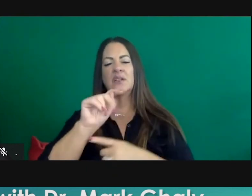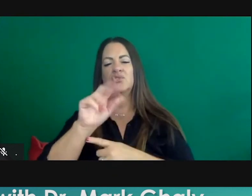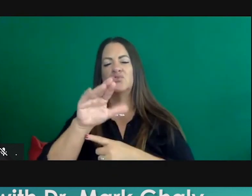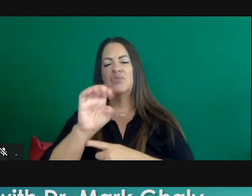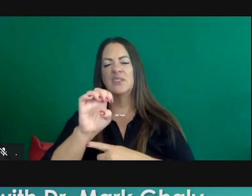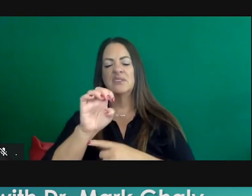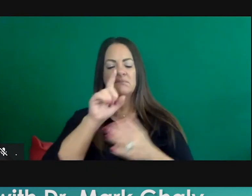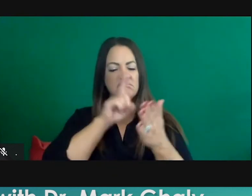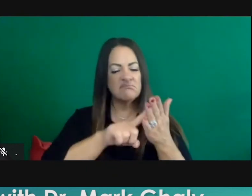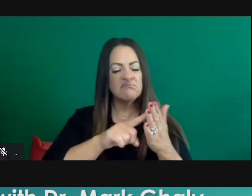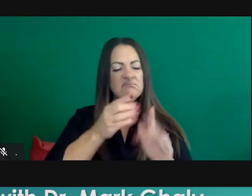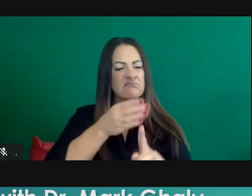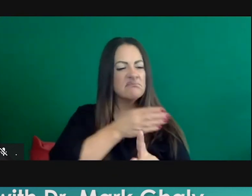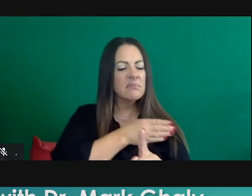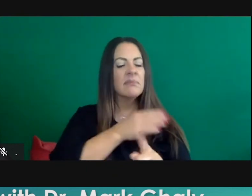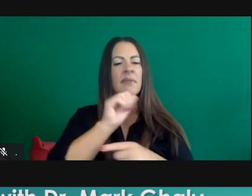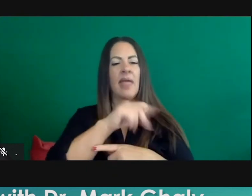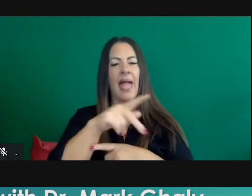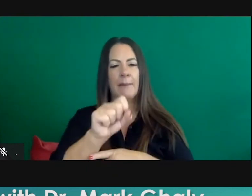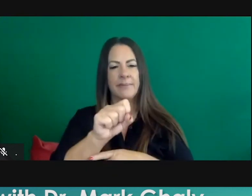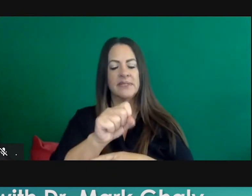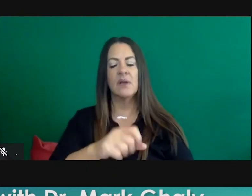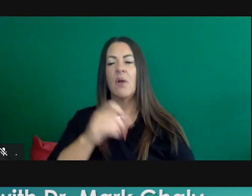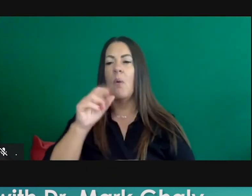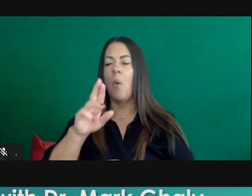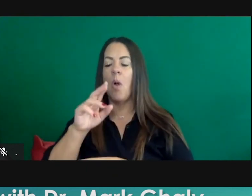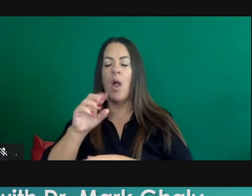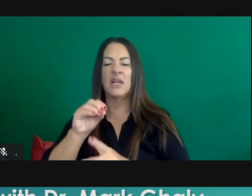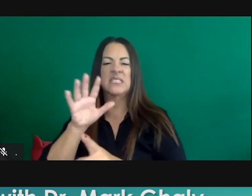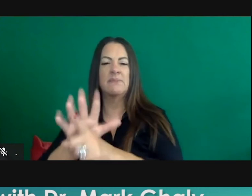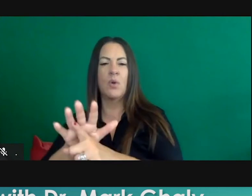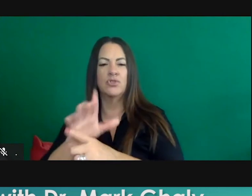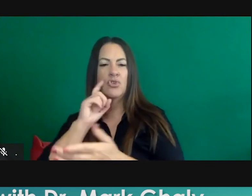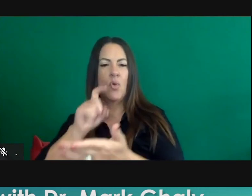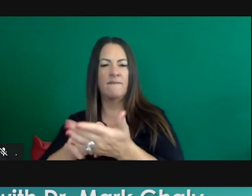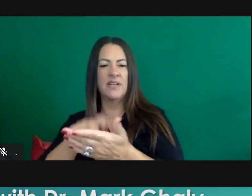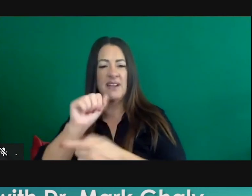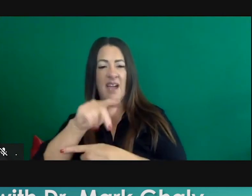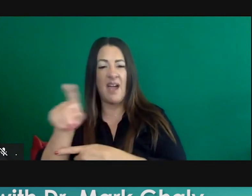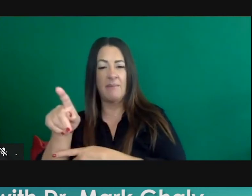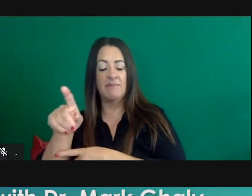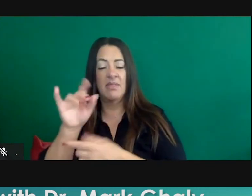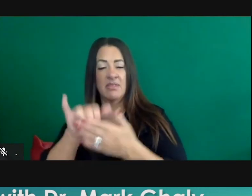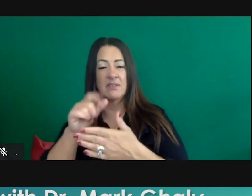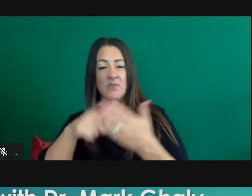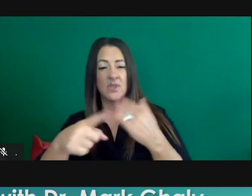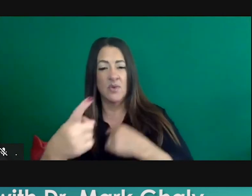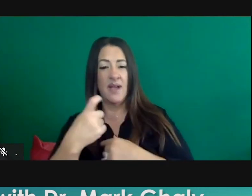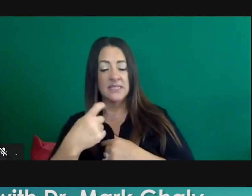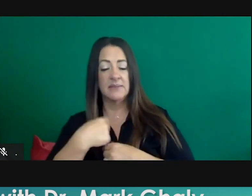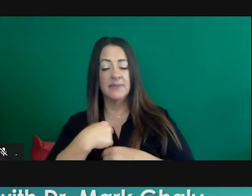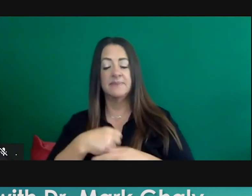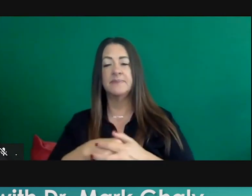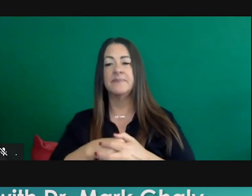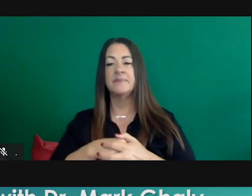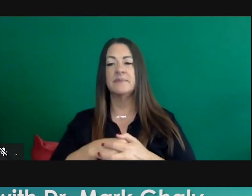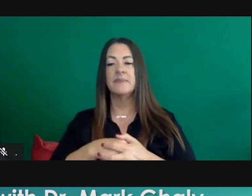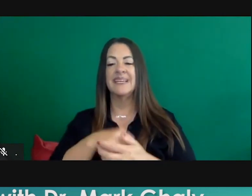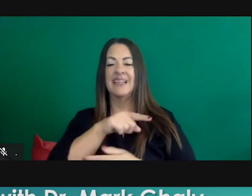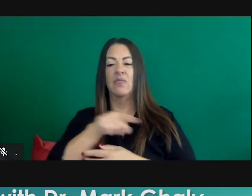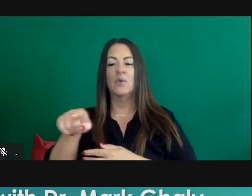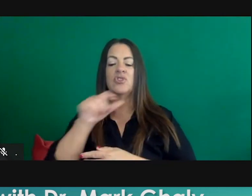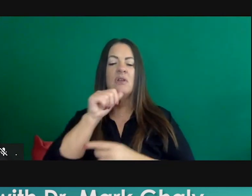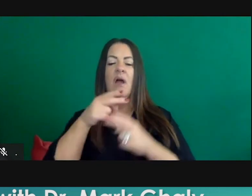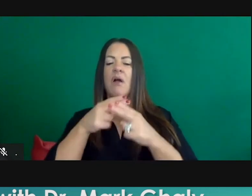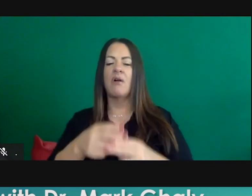called them exposure notification, because they aren't necessarily designed to be contact tracing